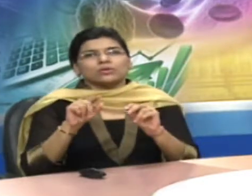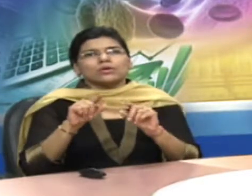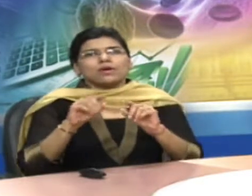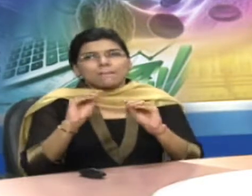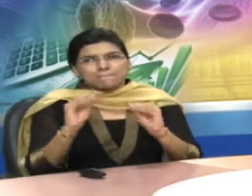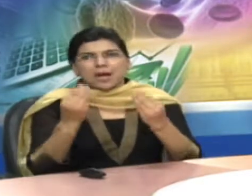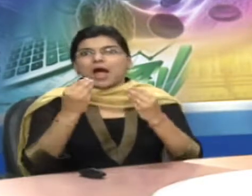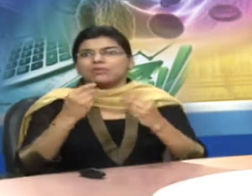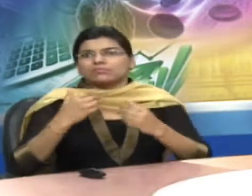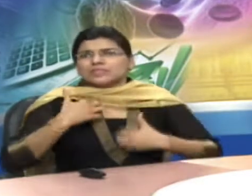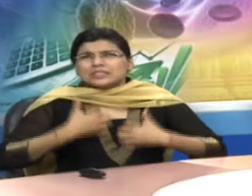amusing to